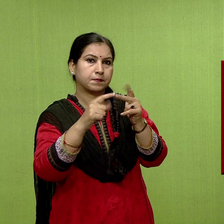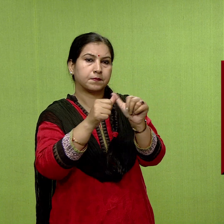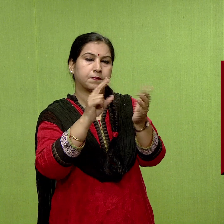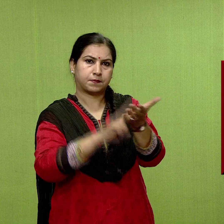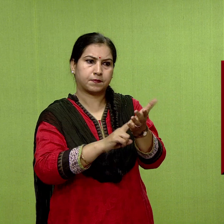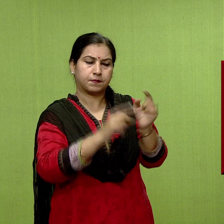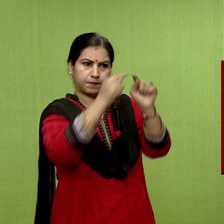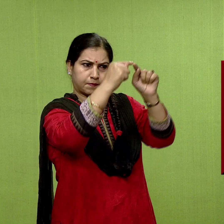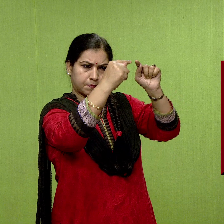in England.